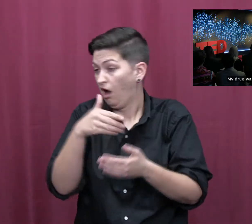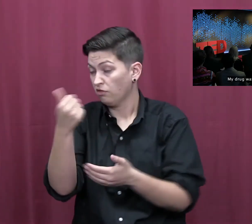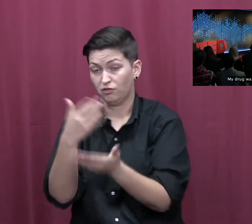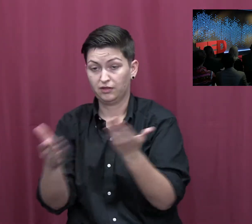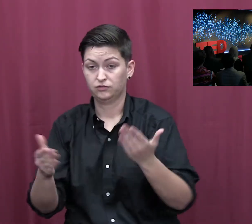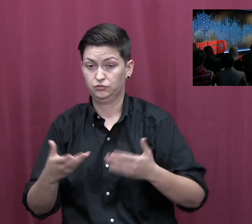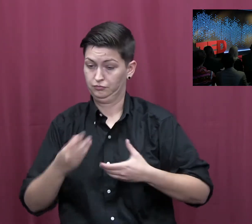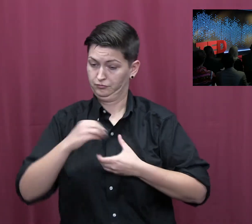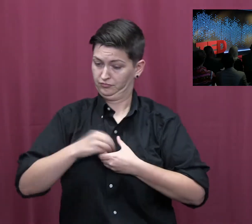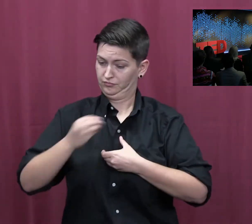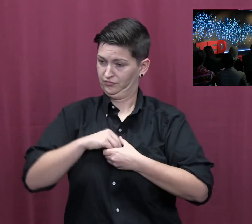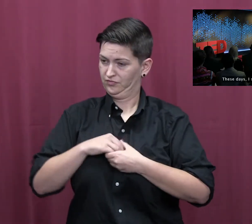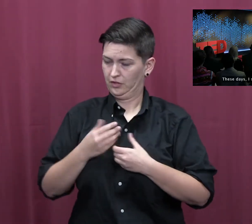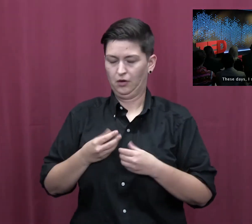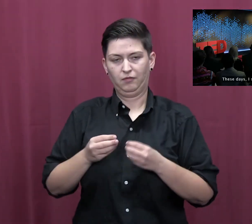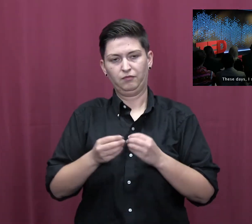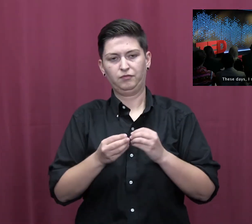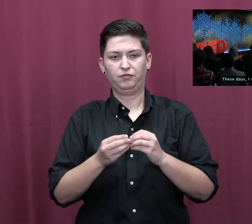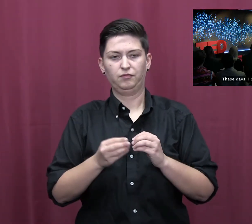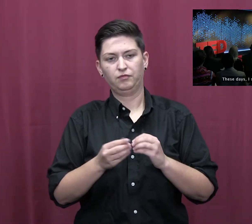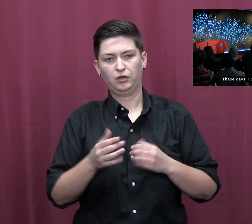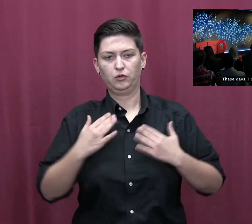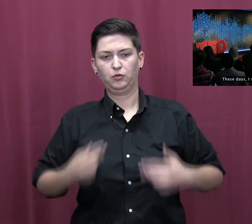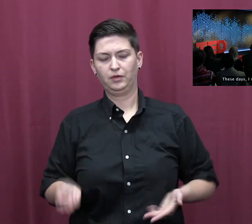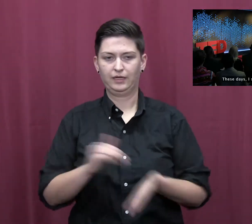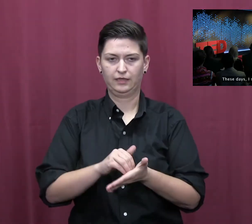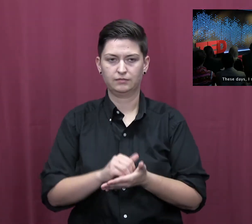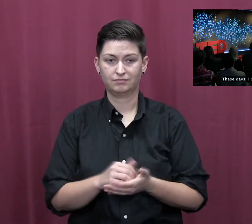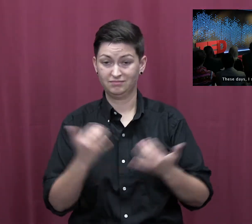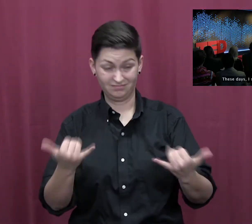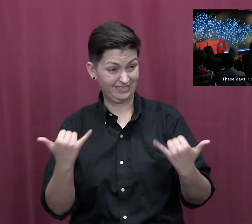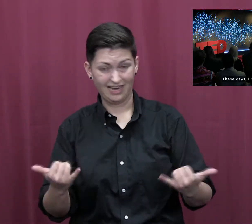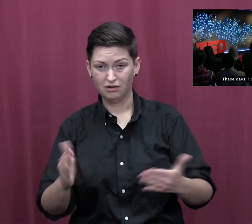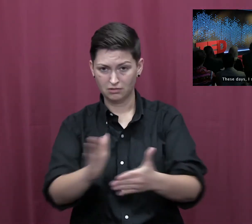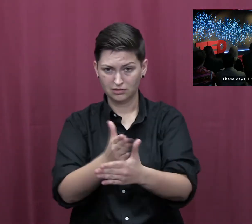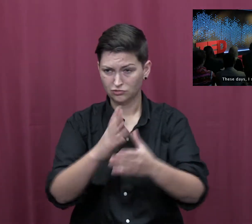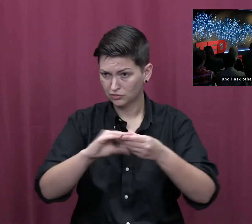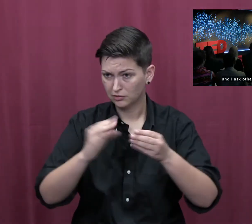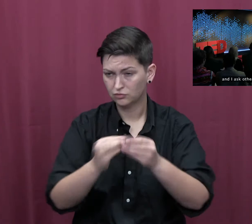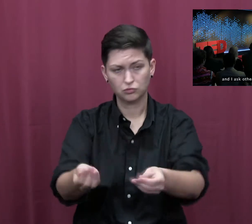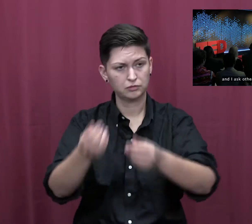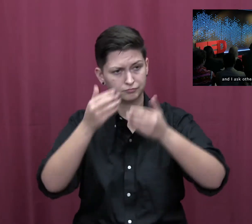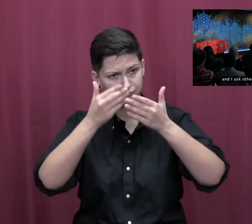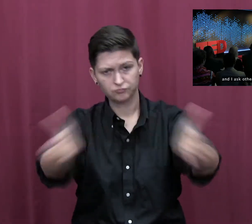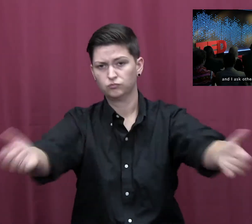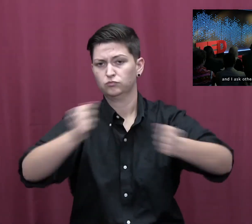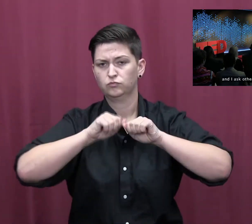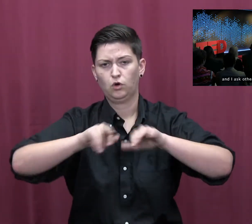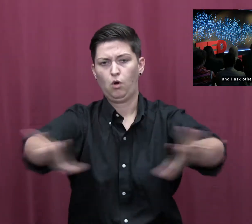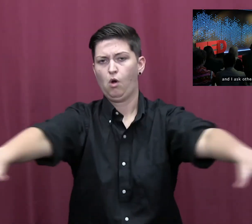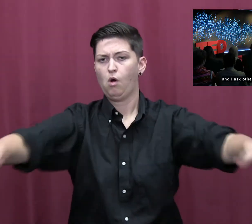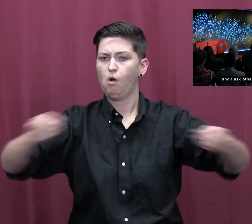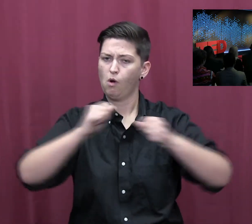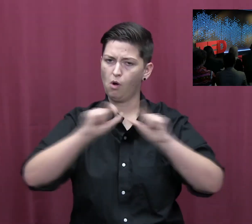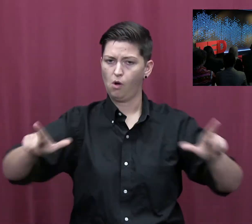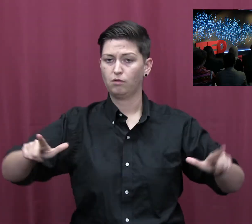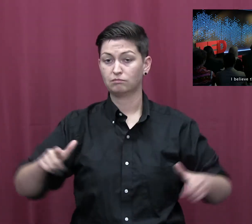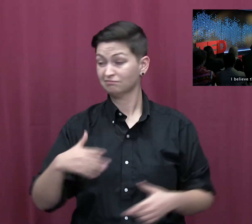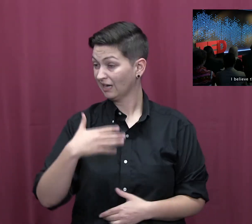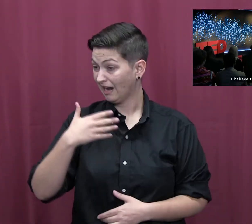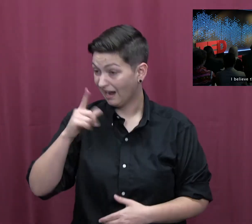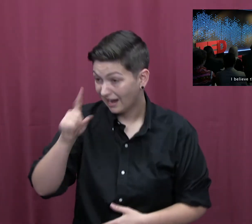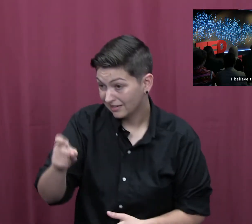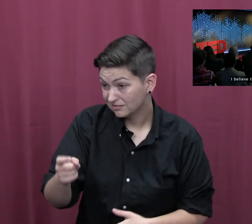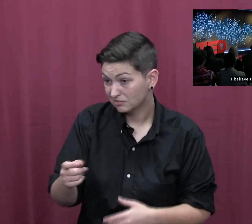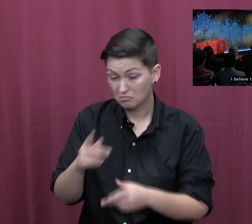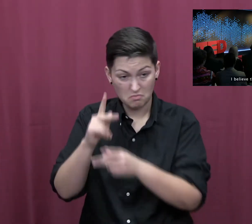achievement. These days, I share my story openly, and I ask others to share theirs too. I